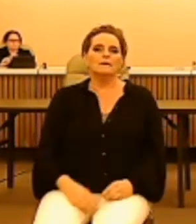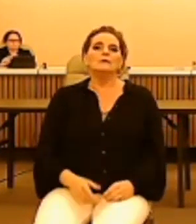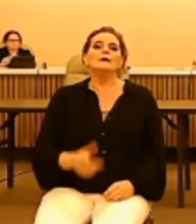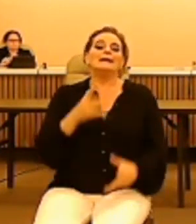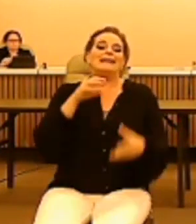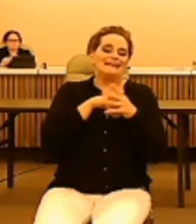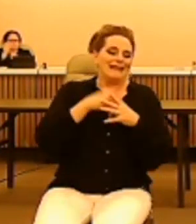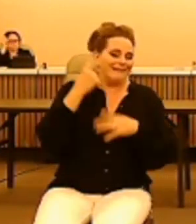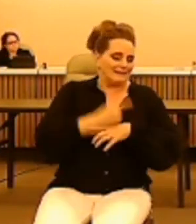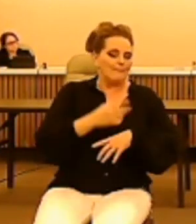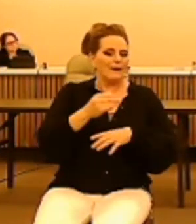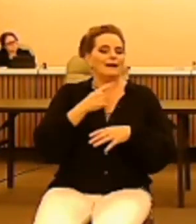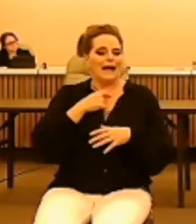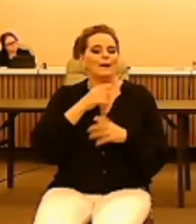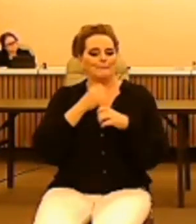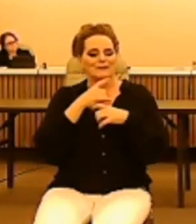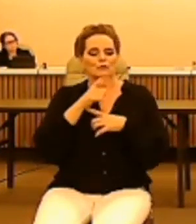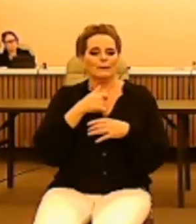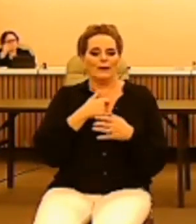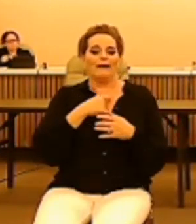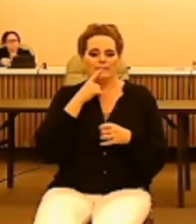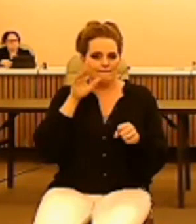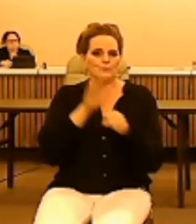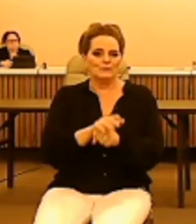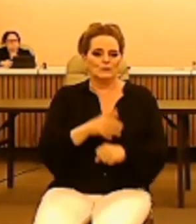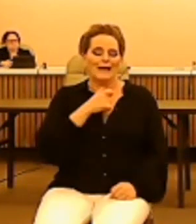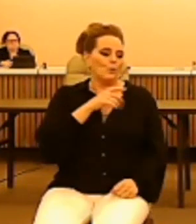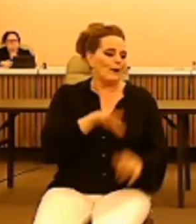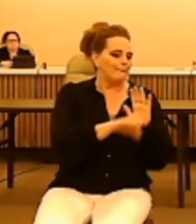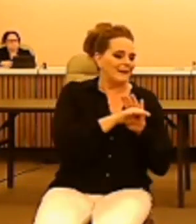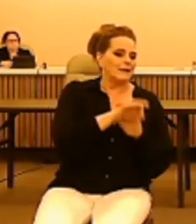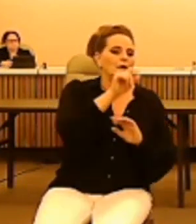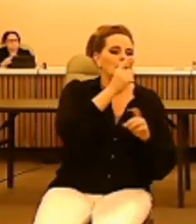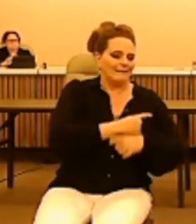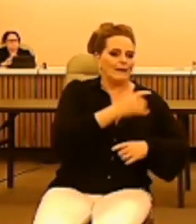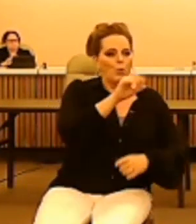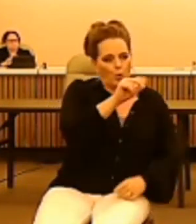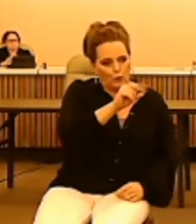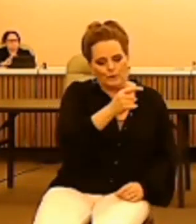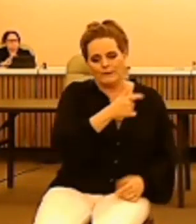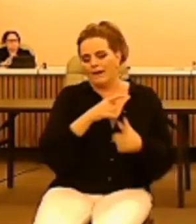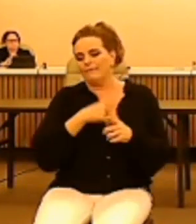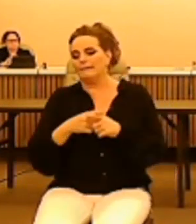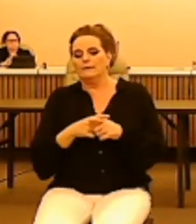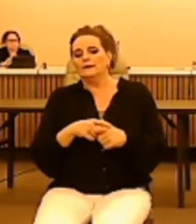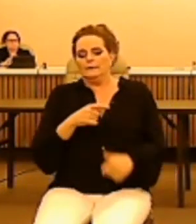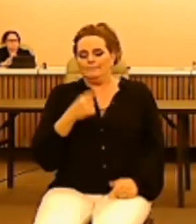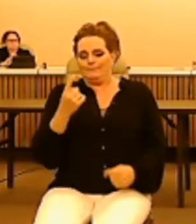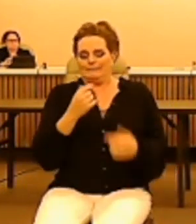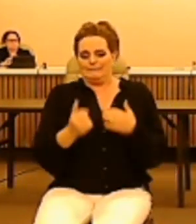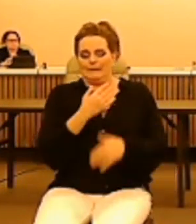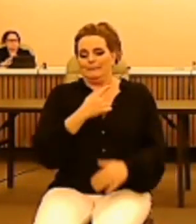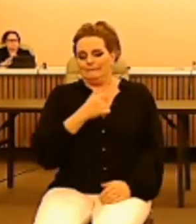inside that date. But I want to get confirmation because I would hate to pick the 30th and then we get confirmation back tomorrow that the